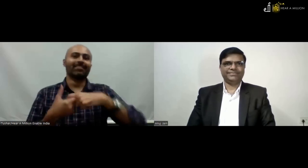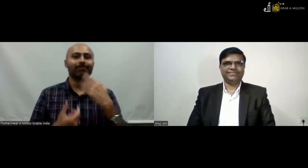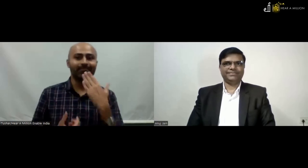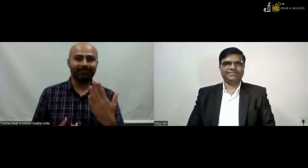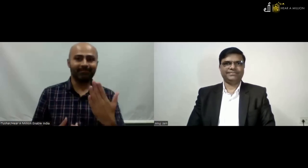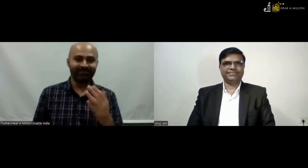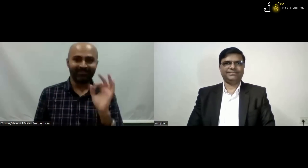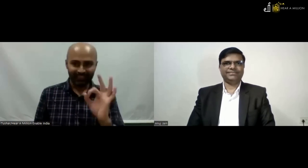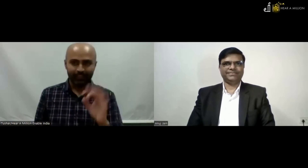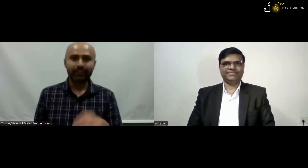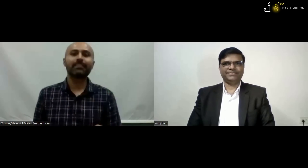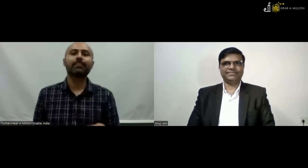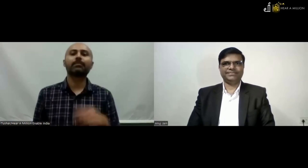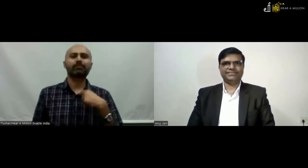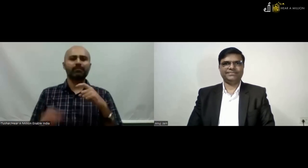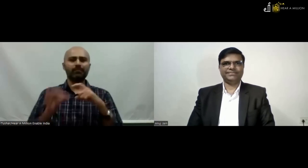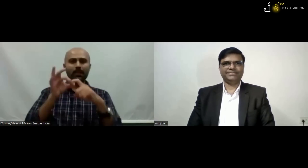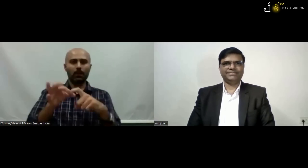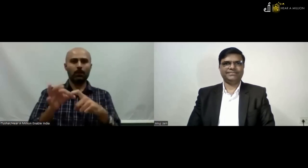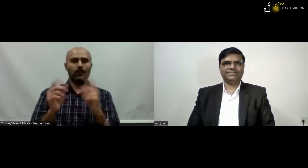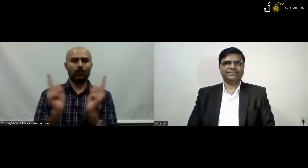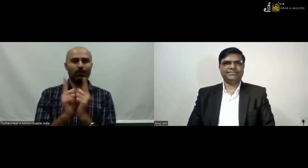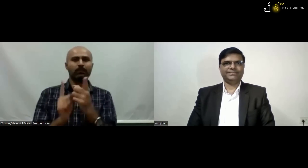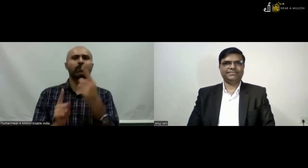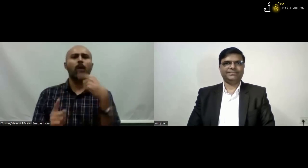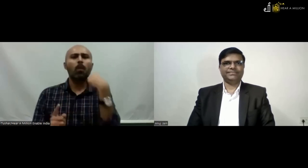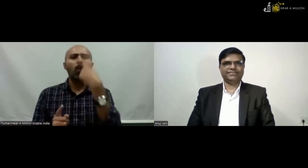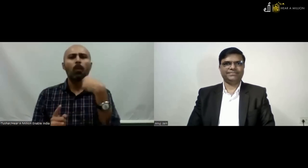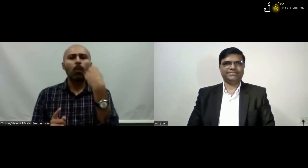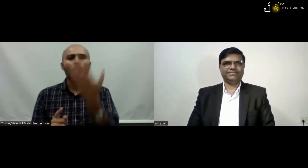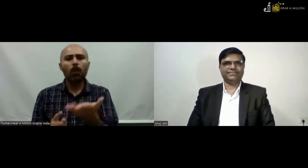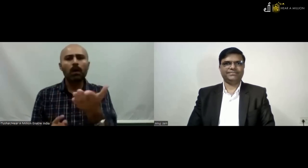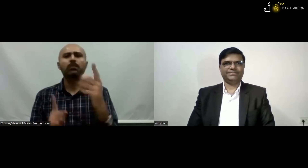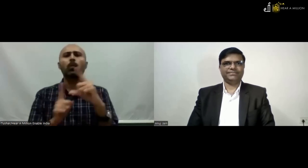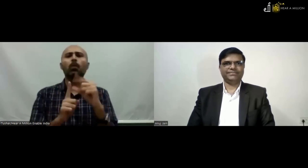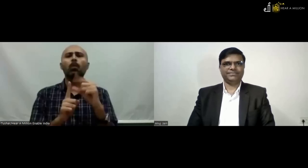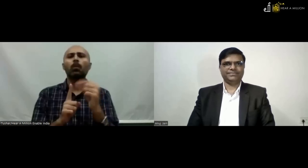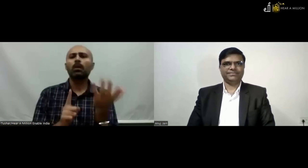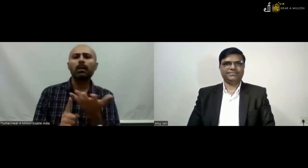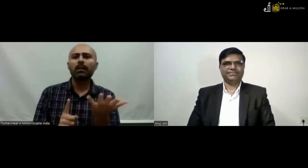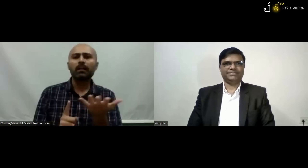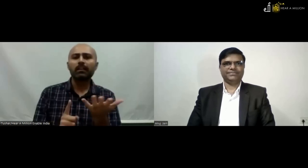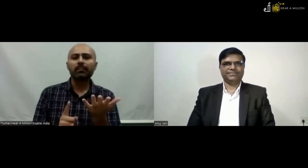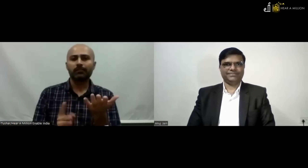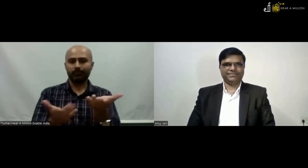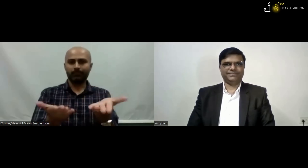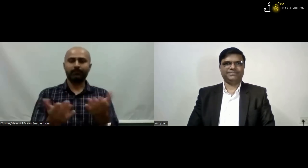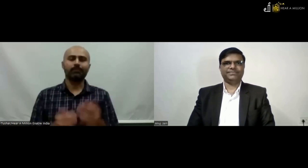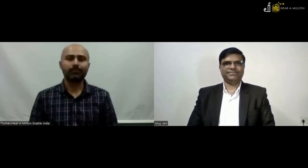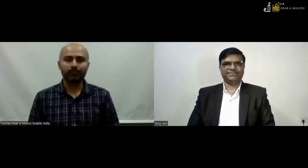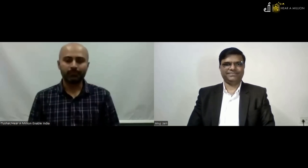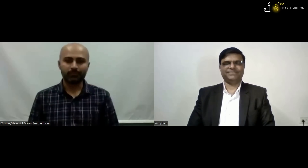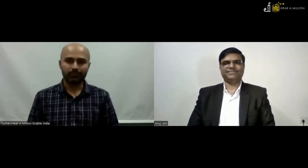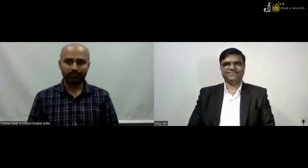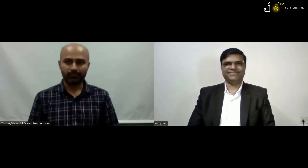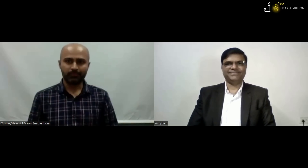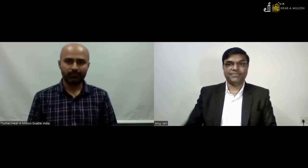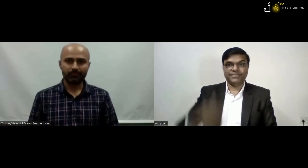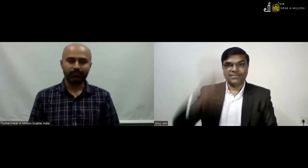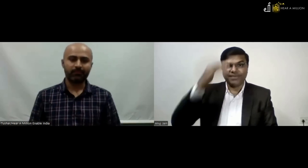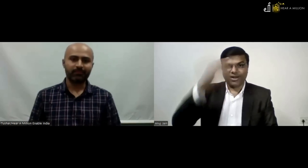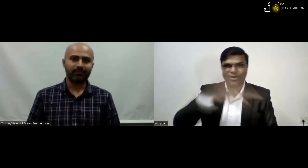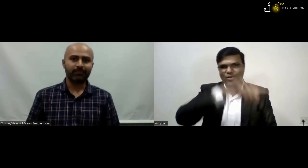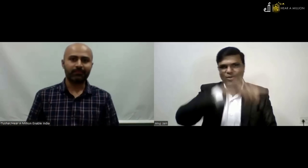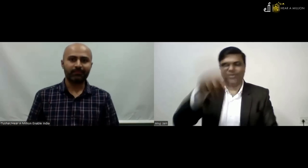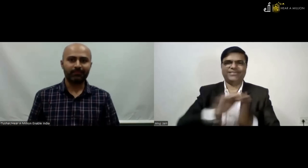Thank you so much, Anuj, for accepting our request. So we're going to start with your introduction first, if you can give your